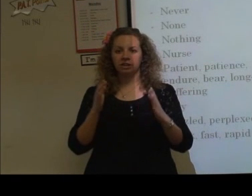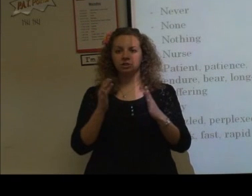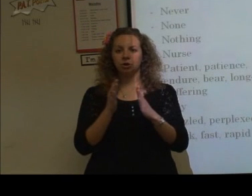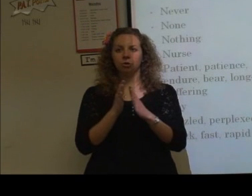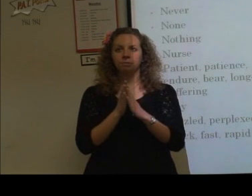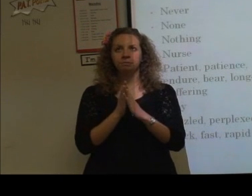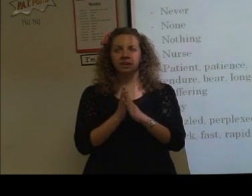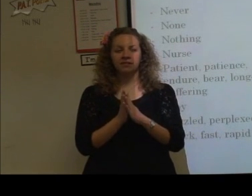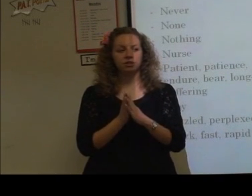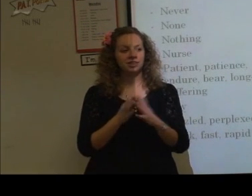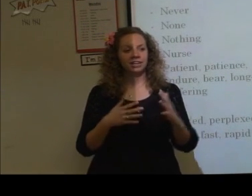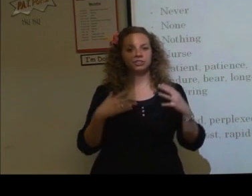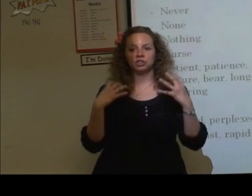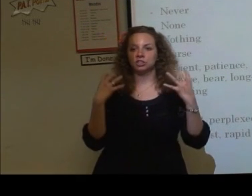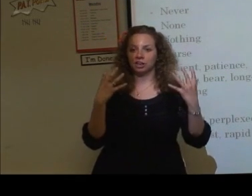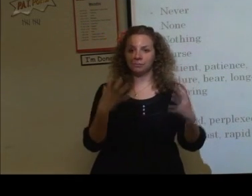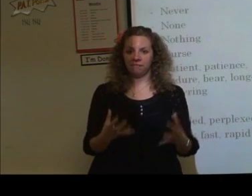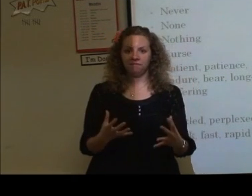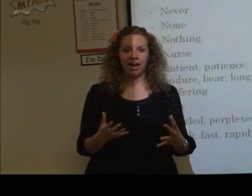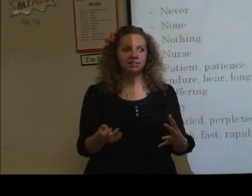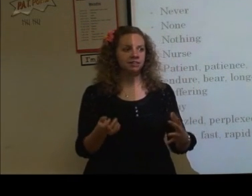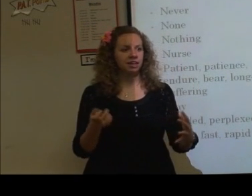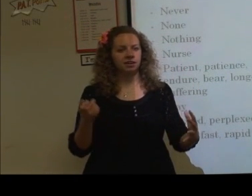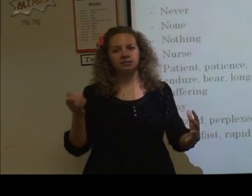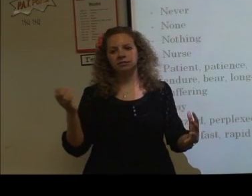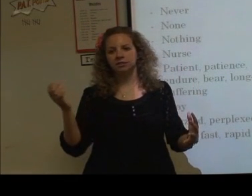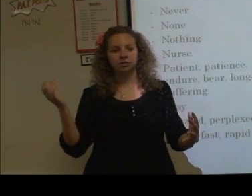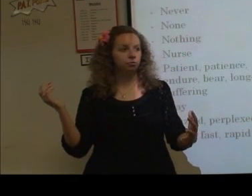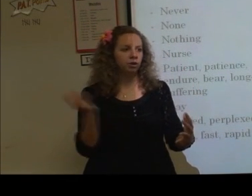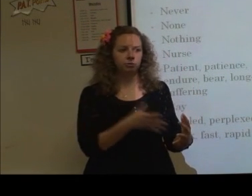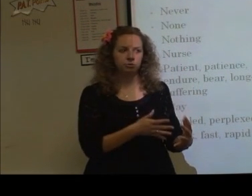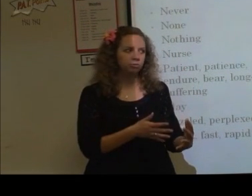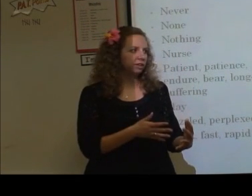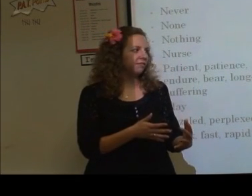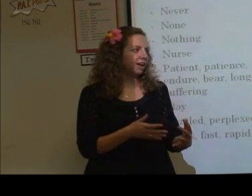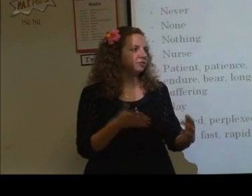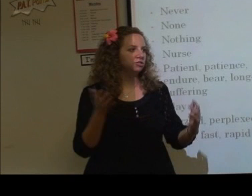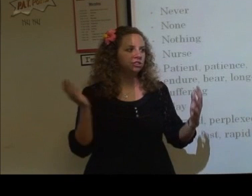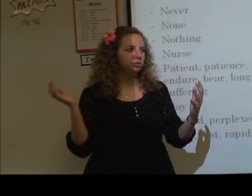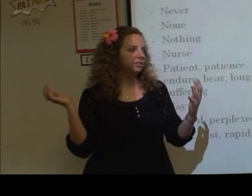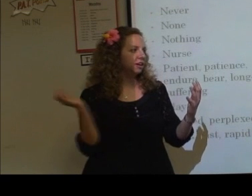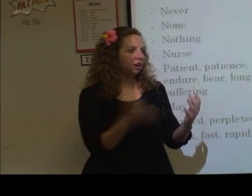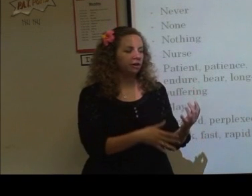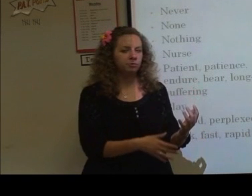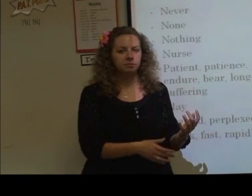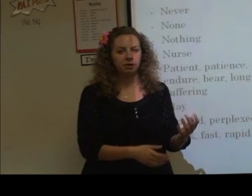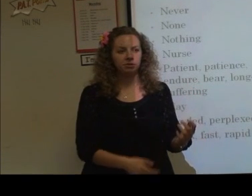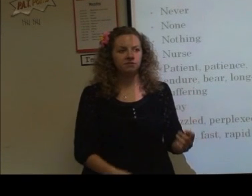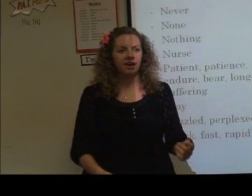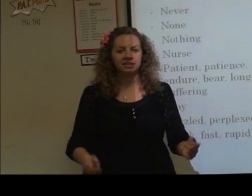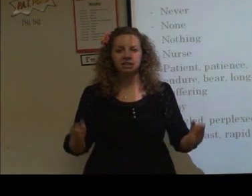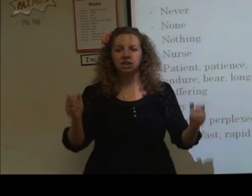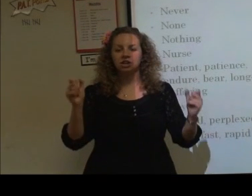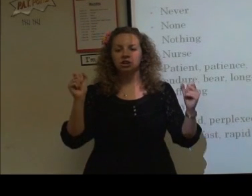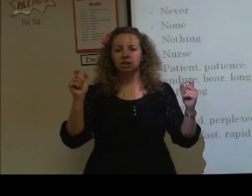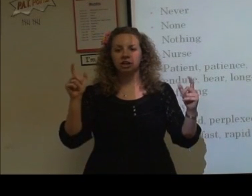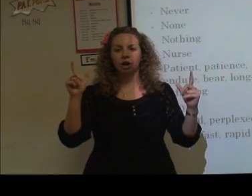Okay, so if you're signing just talking about fast, like the runner was really fast, or did you see that car went by really fast? You're gonna